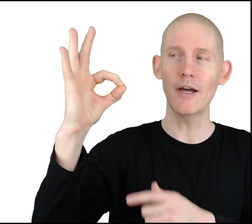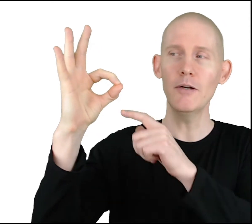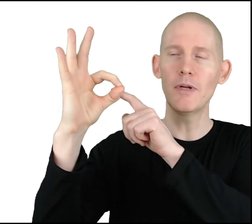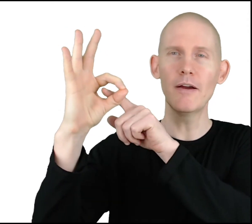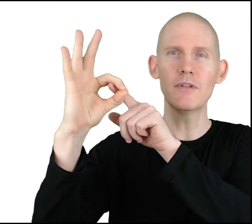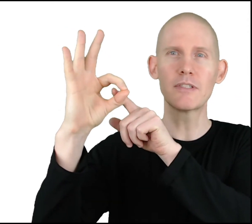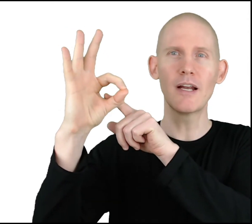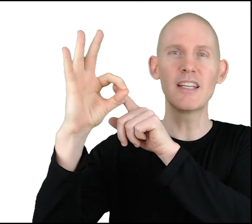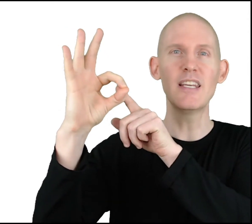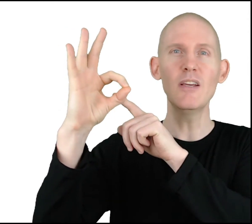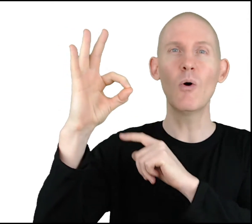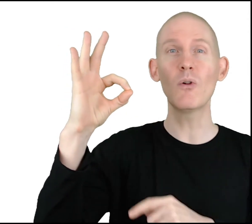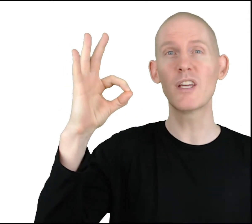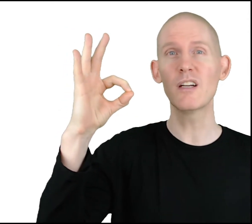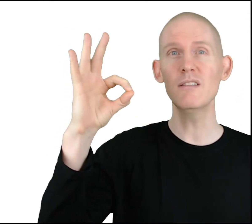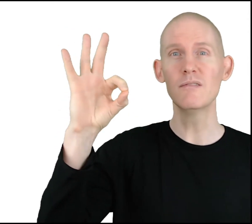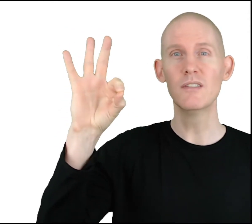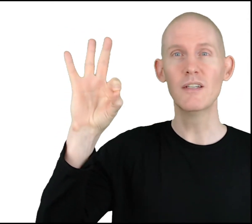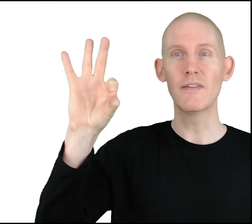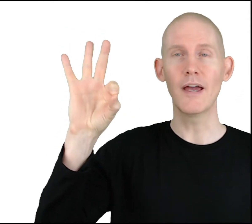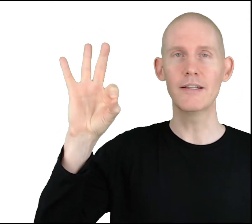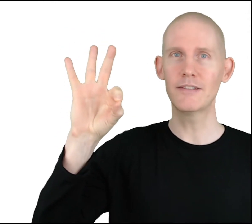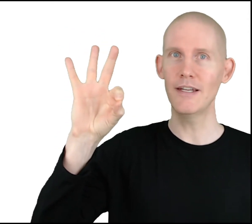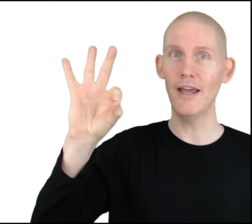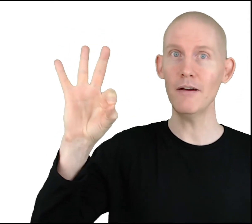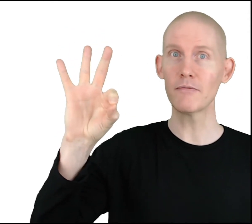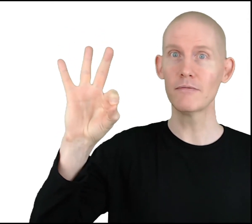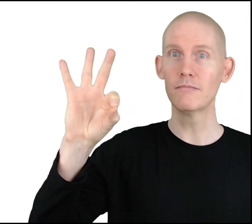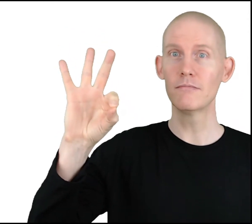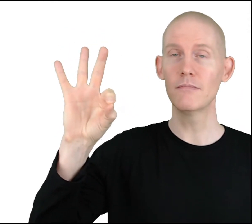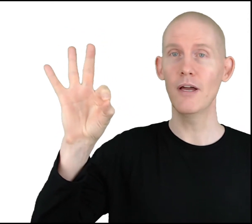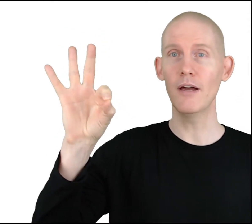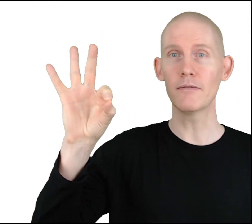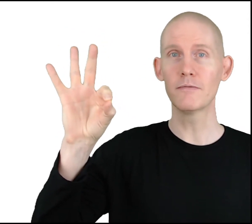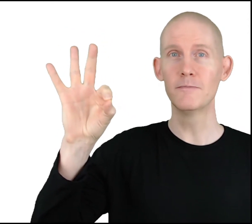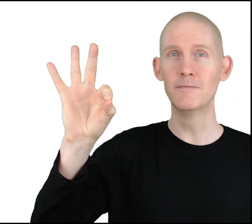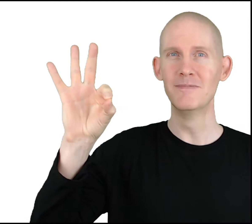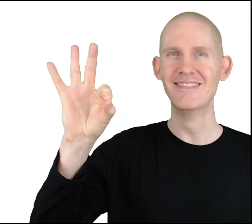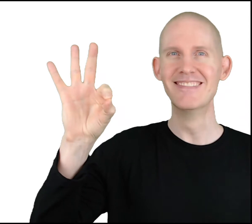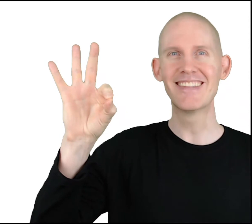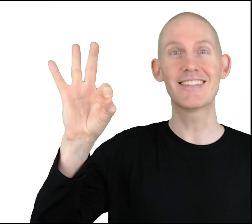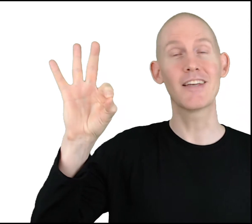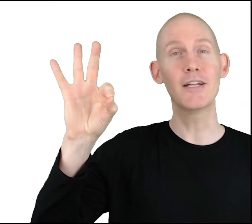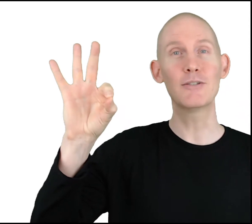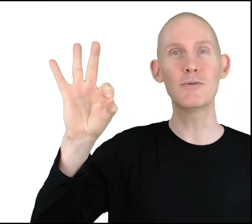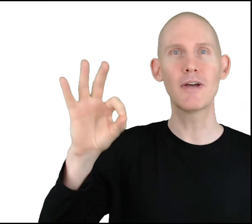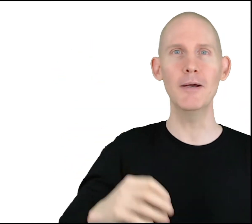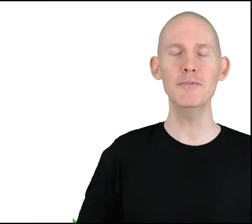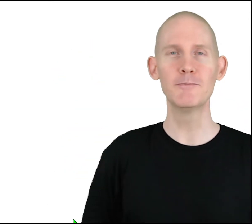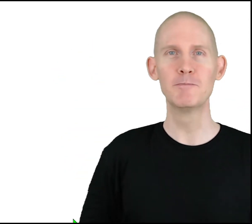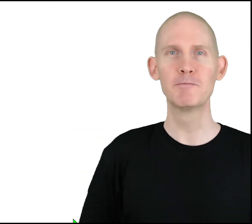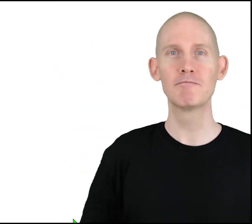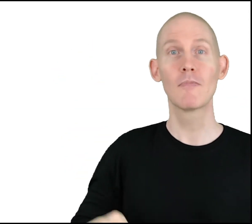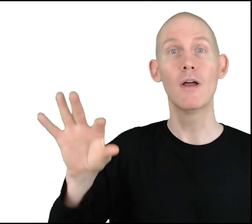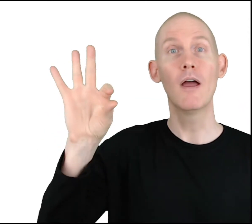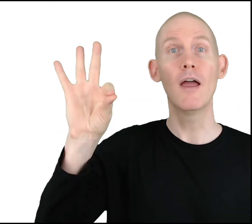we have this kind of keyhole here. That is an F. F. Let's sign it 2 times.